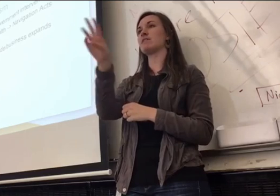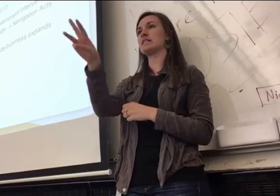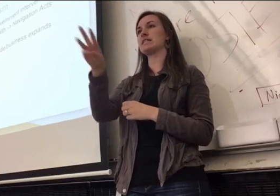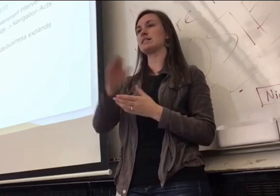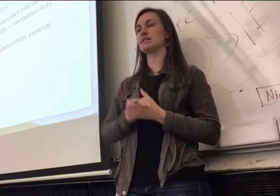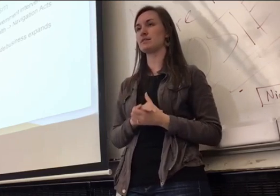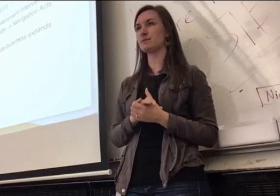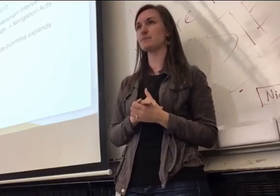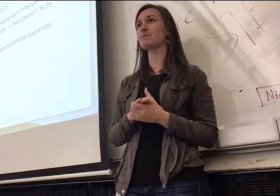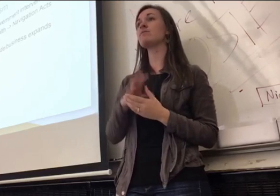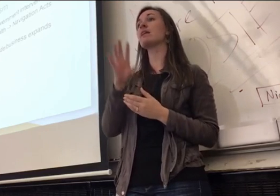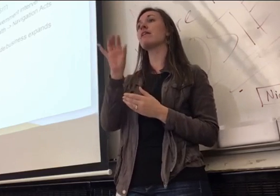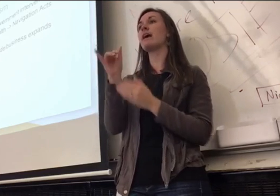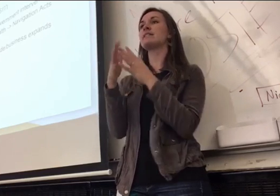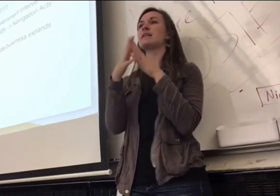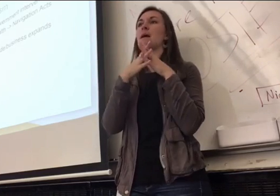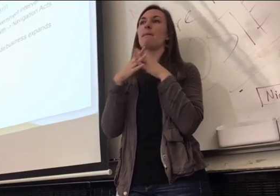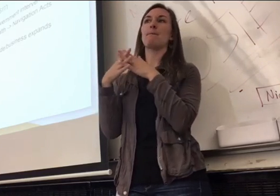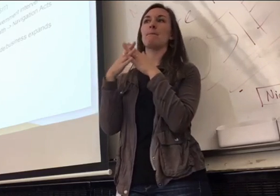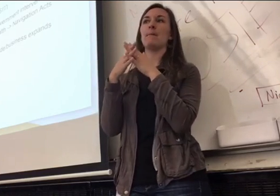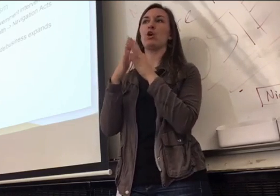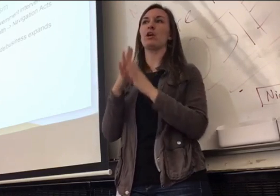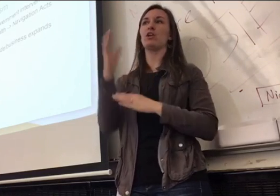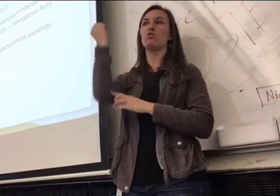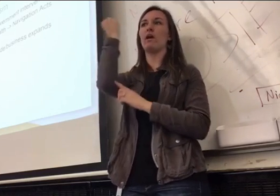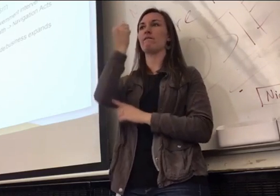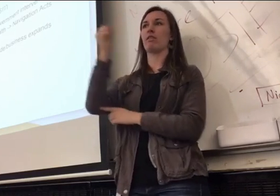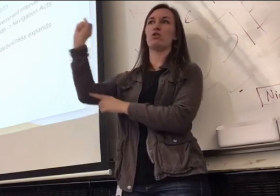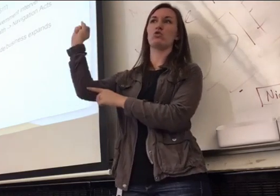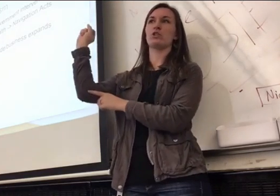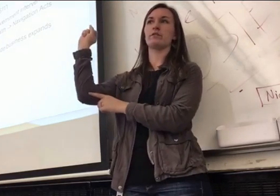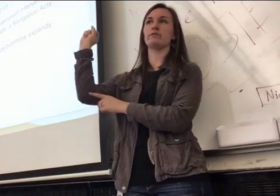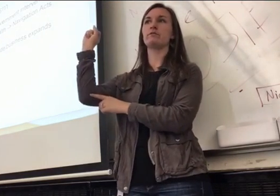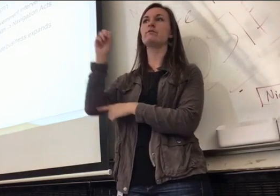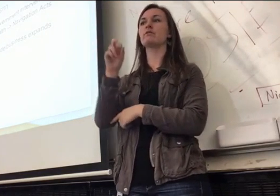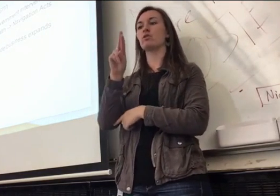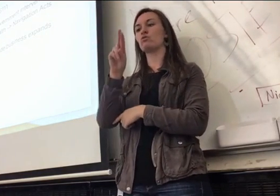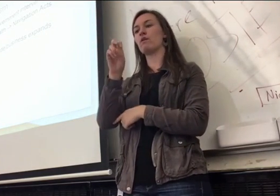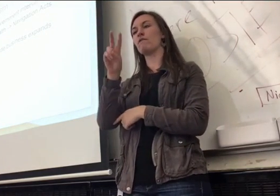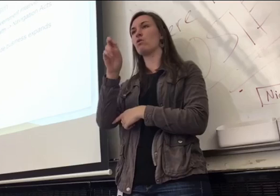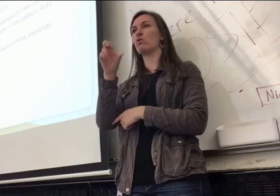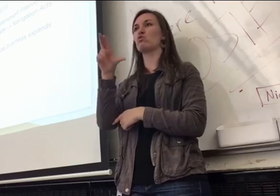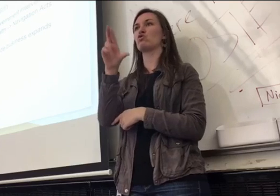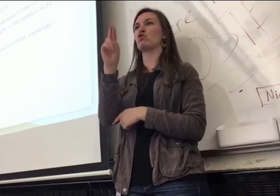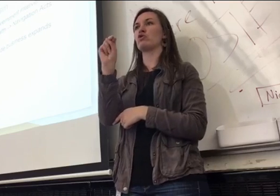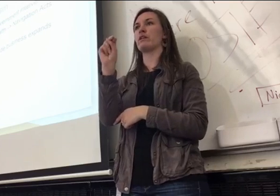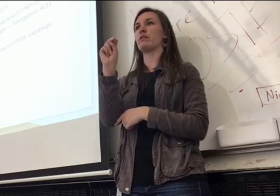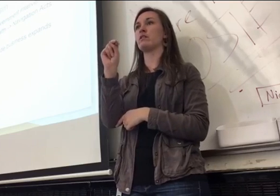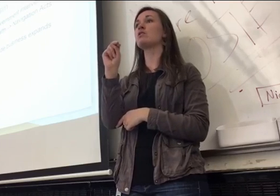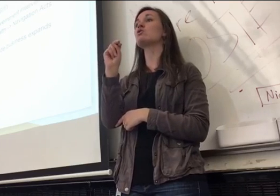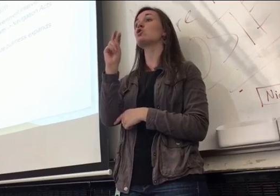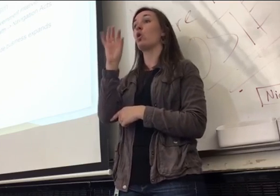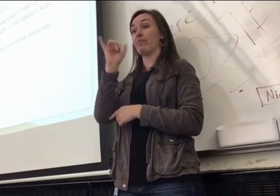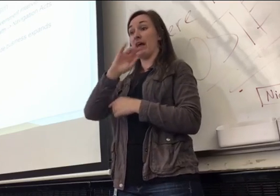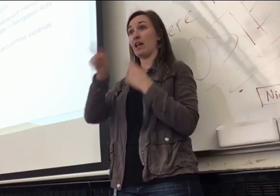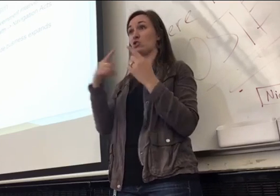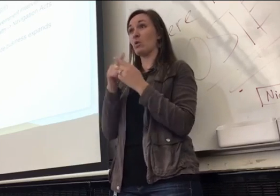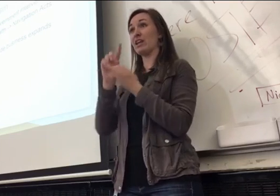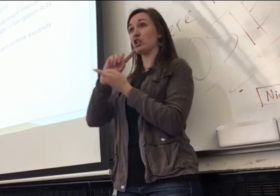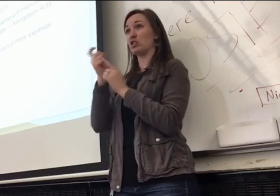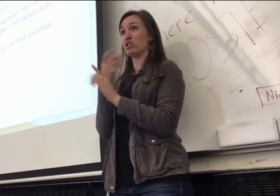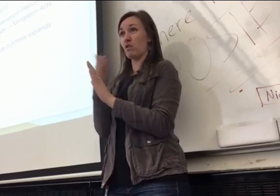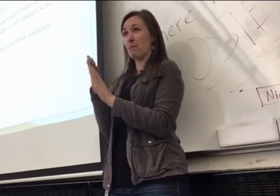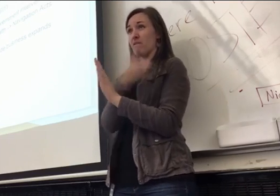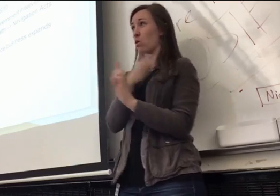1776. That is the American Revolution. American changes from mercantilism to capitalism in that